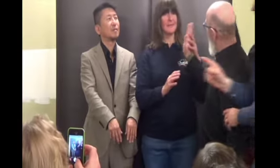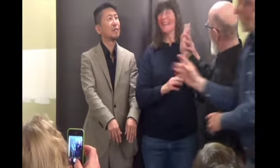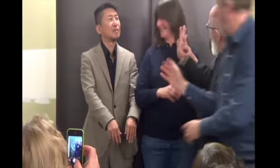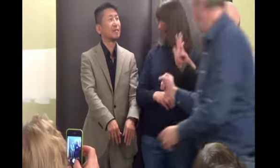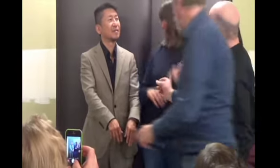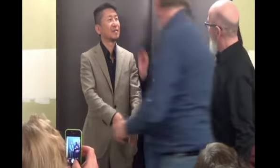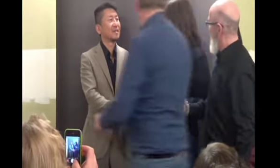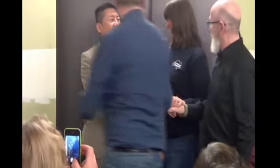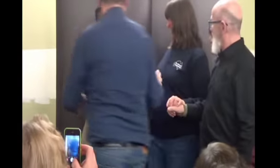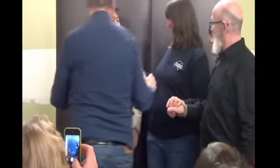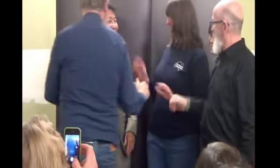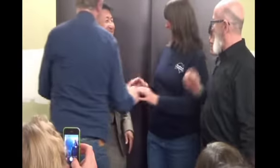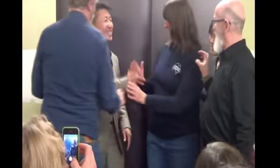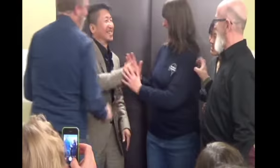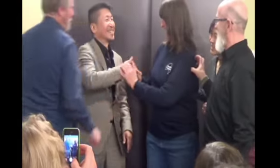O.